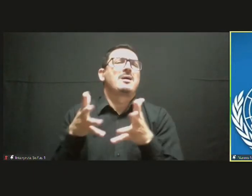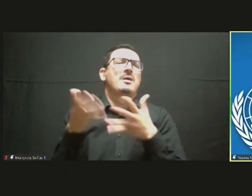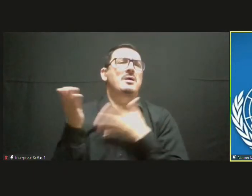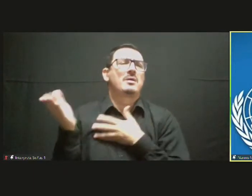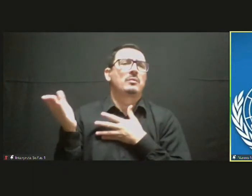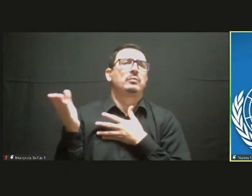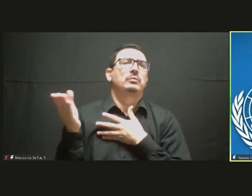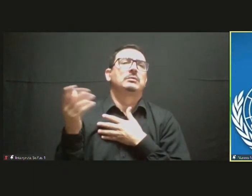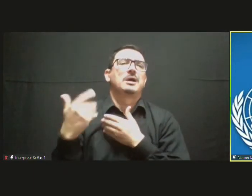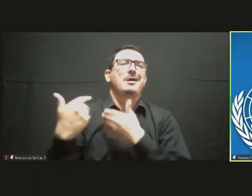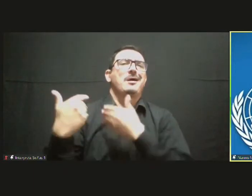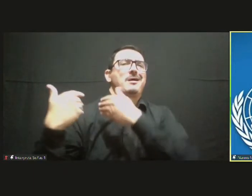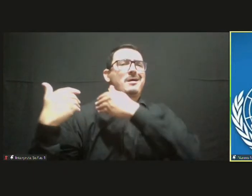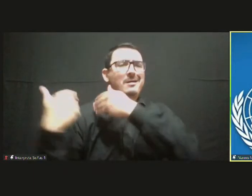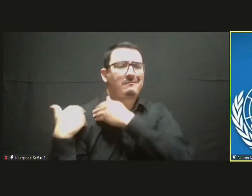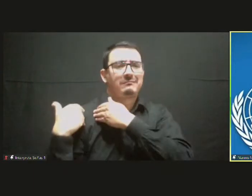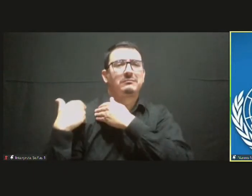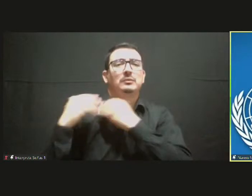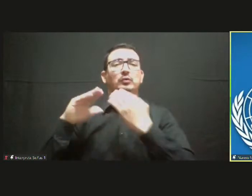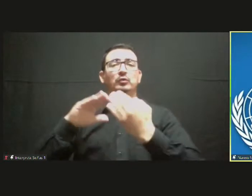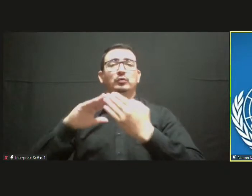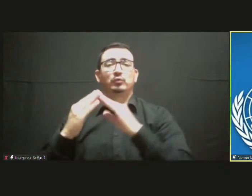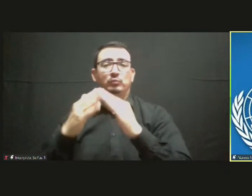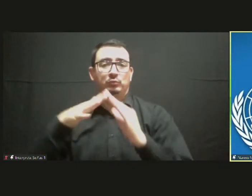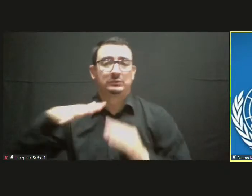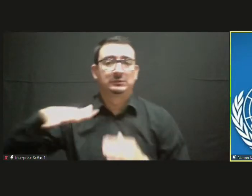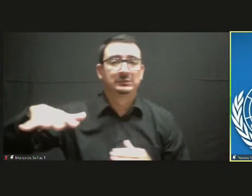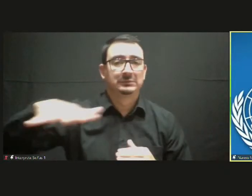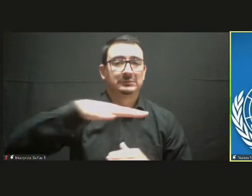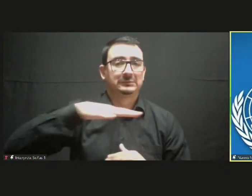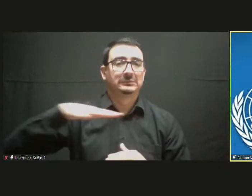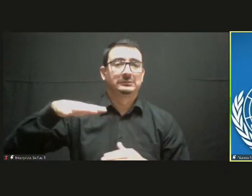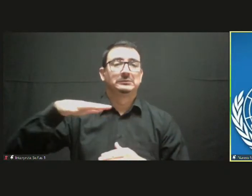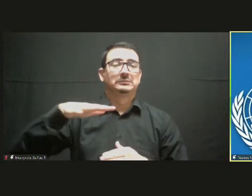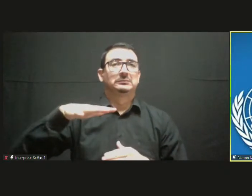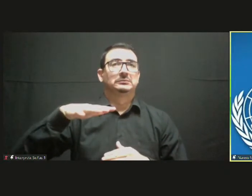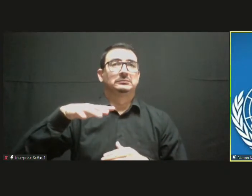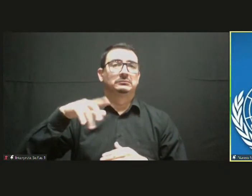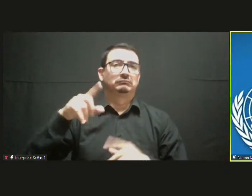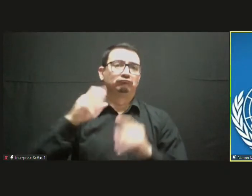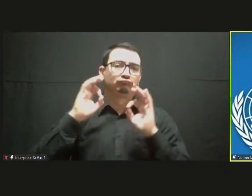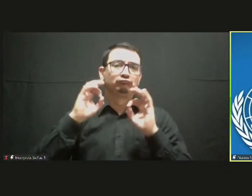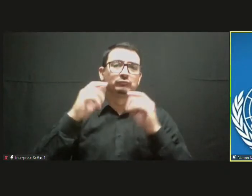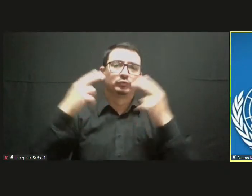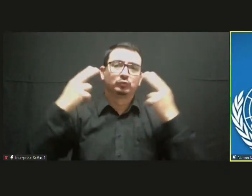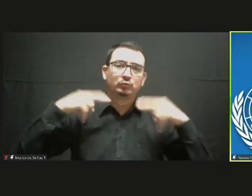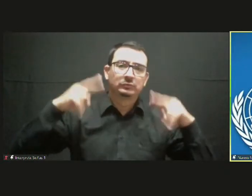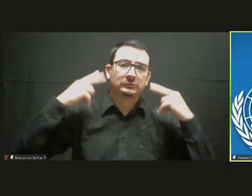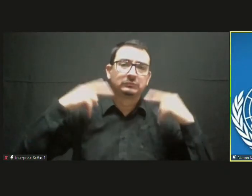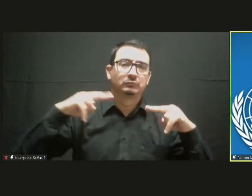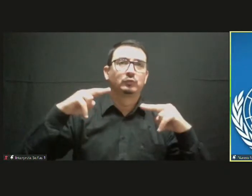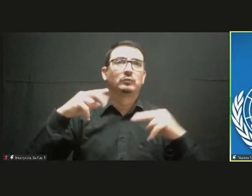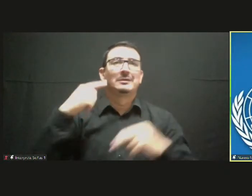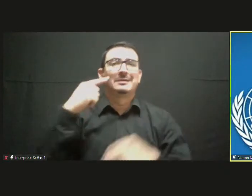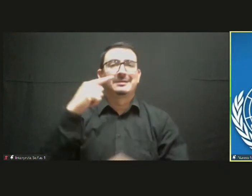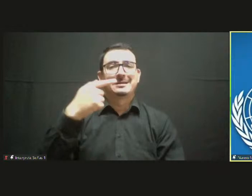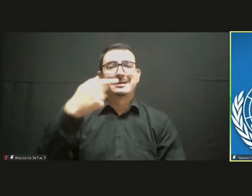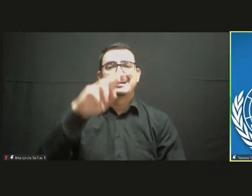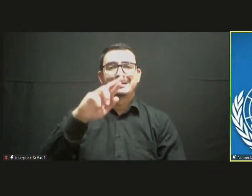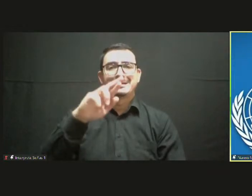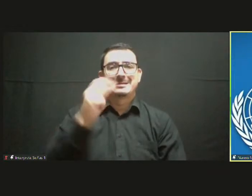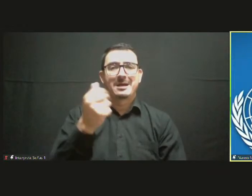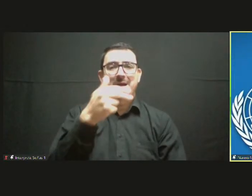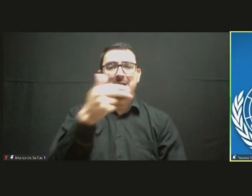Travel Association. So he will provide a view from Asia. After that, we will listen to Mr.